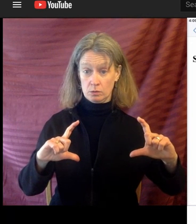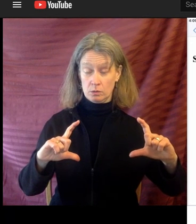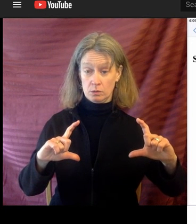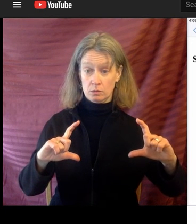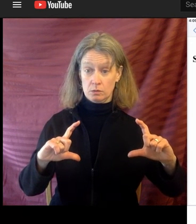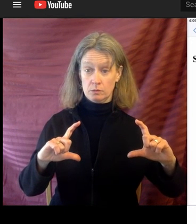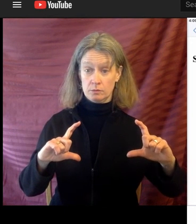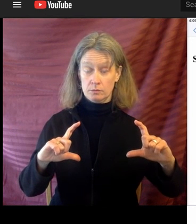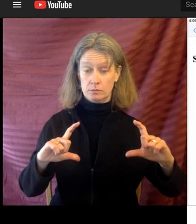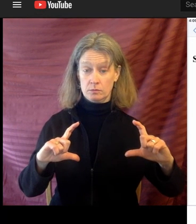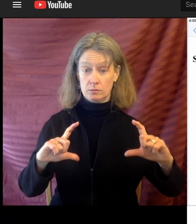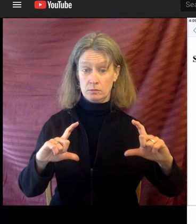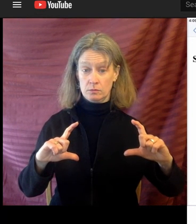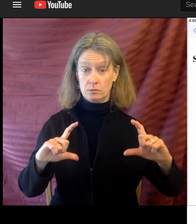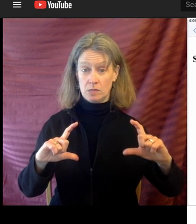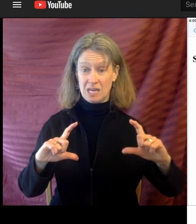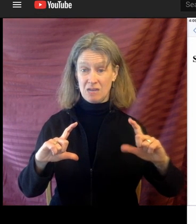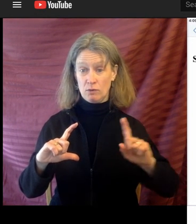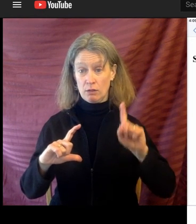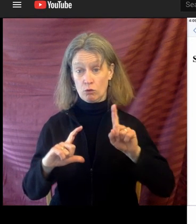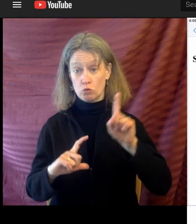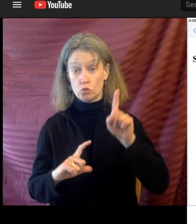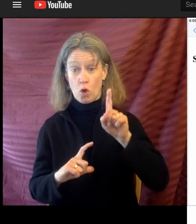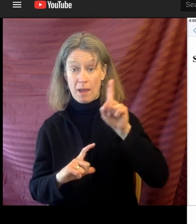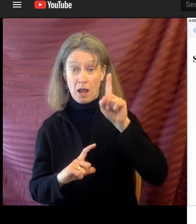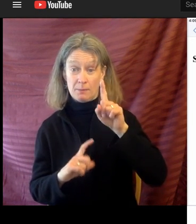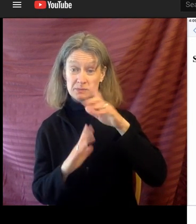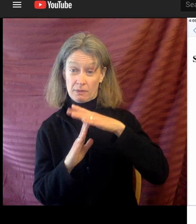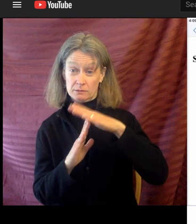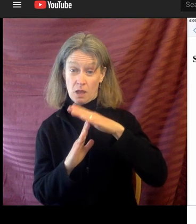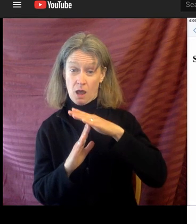And if we scroll back up to the very top,